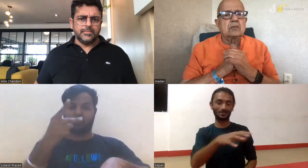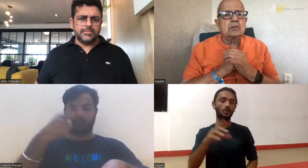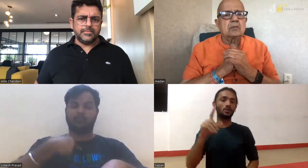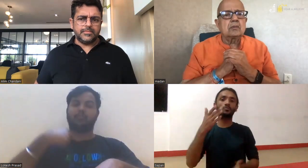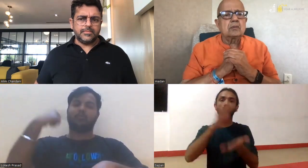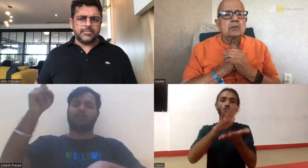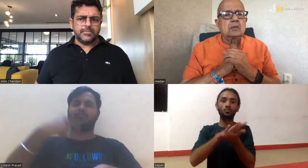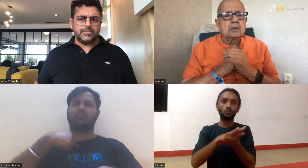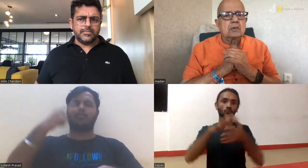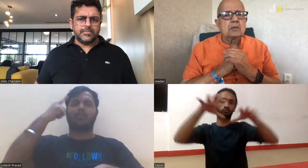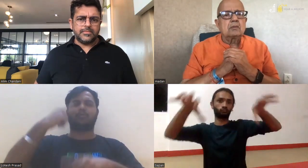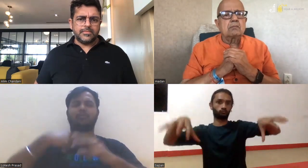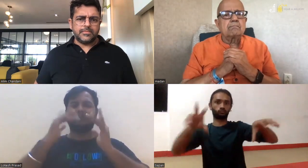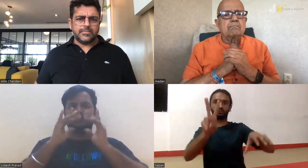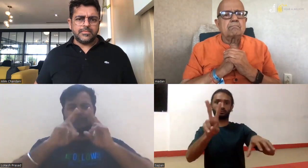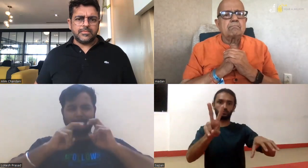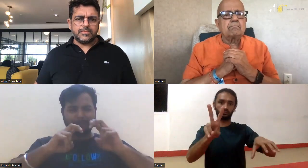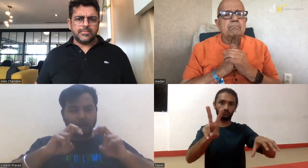And